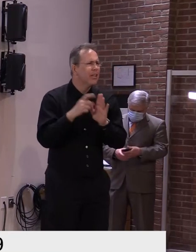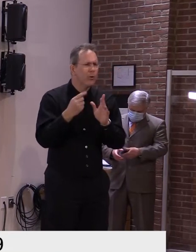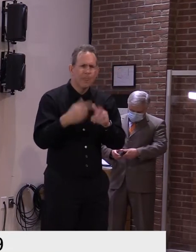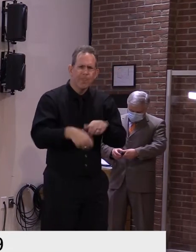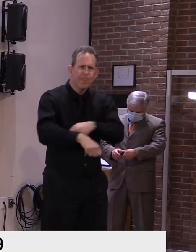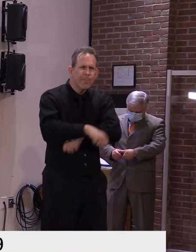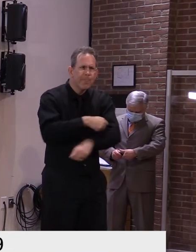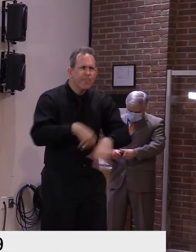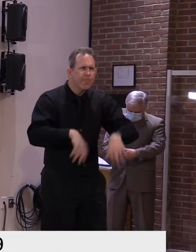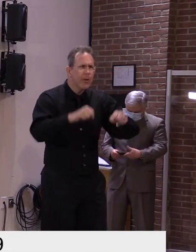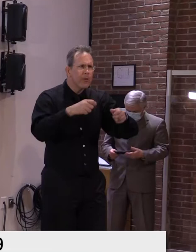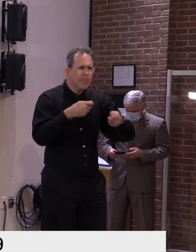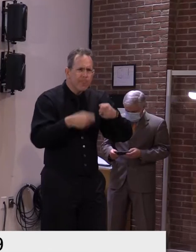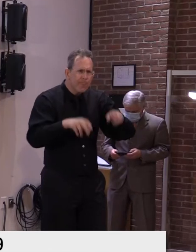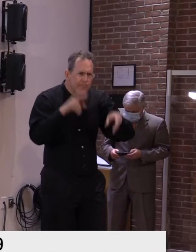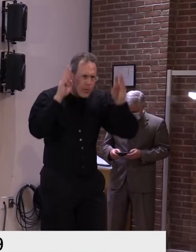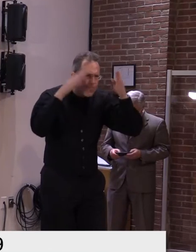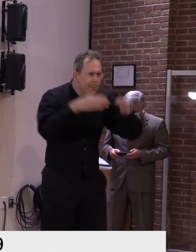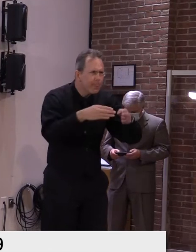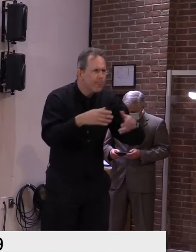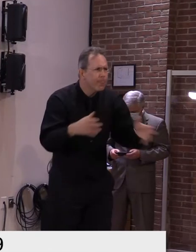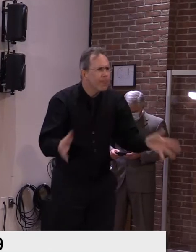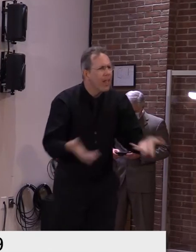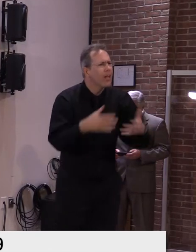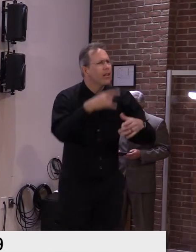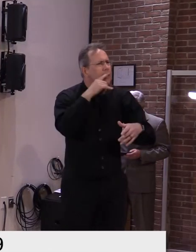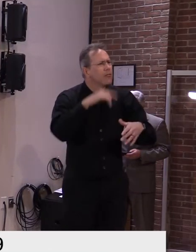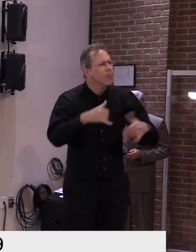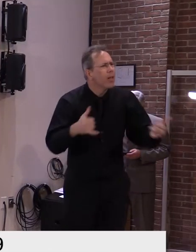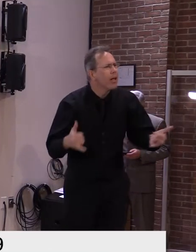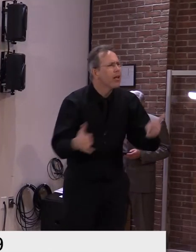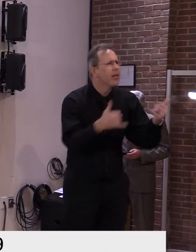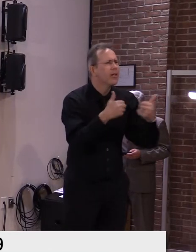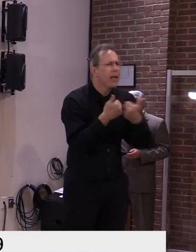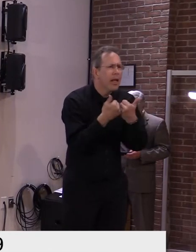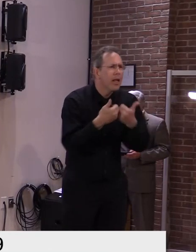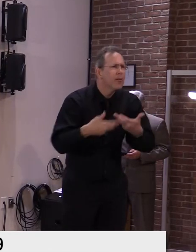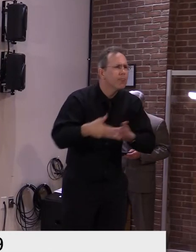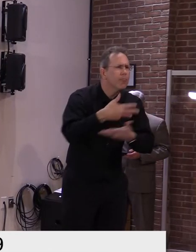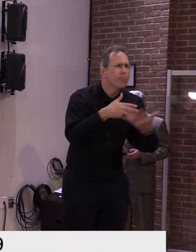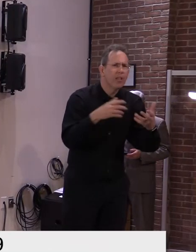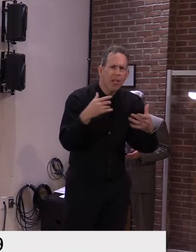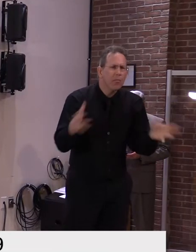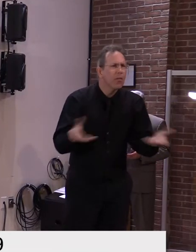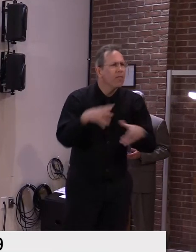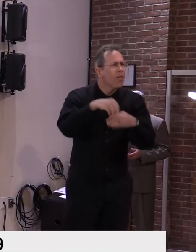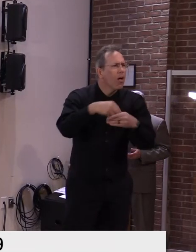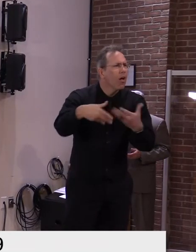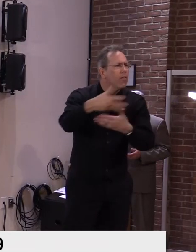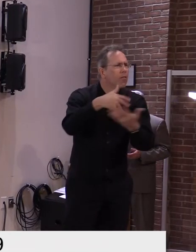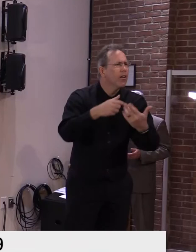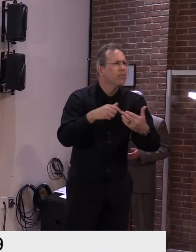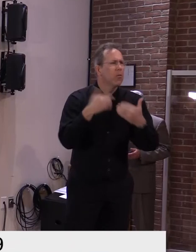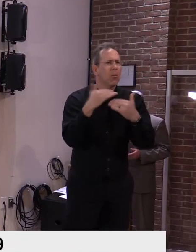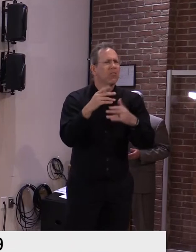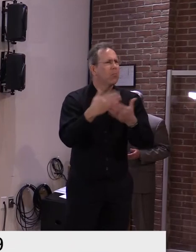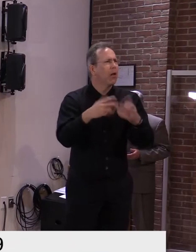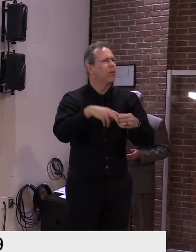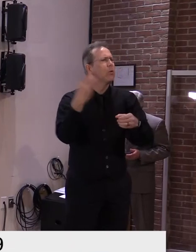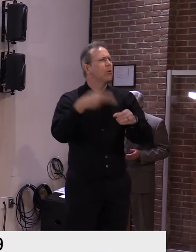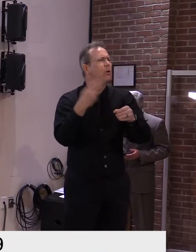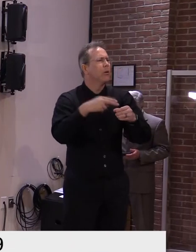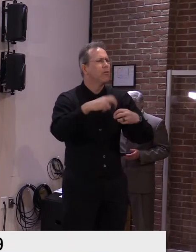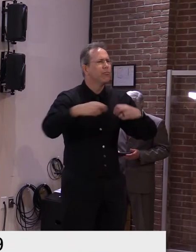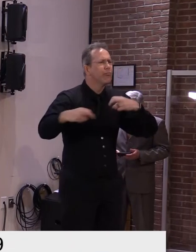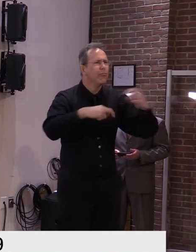playing in a title game? And this is not like team bowing out because they got caught drinking or breaking training